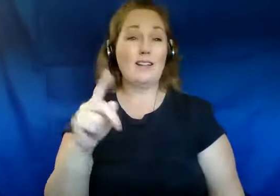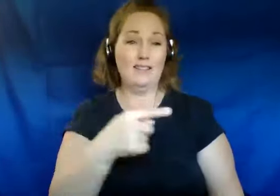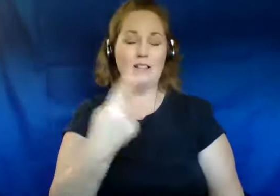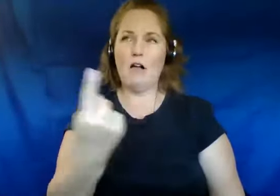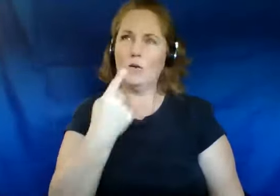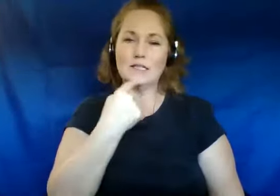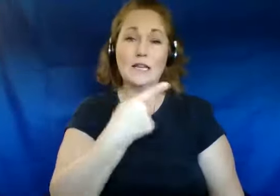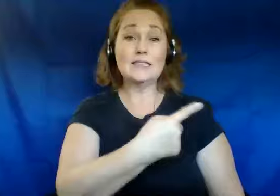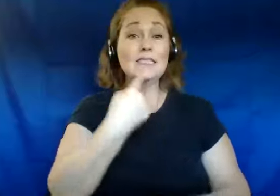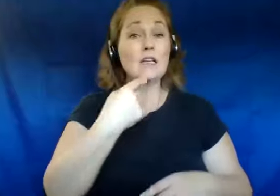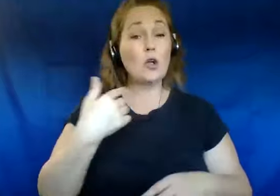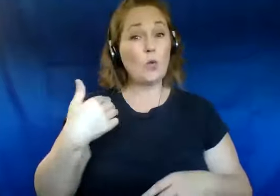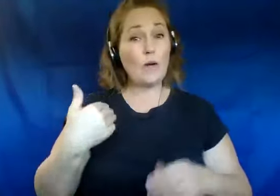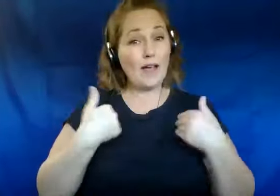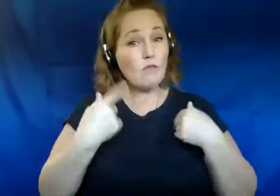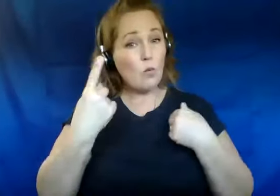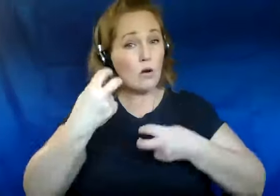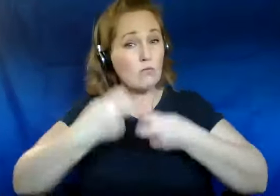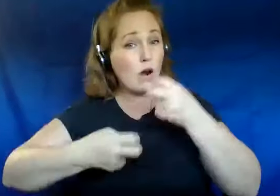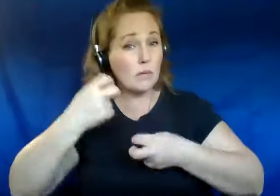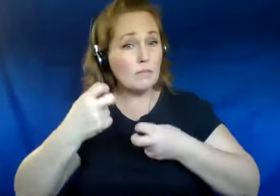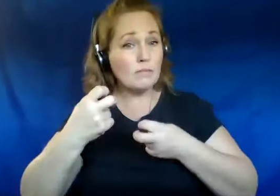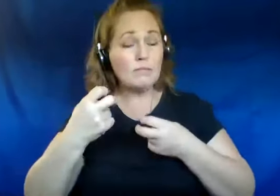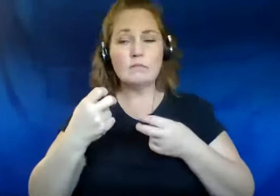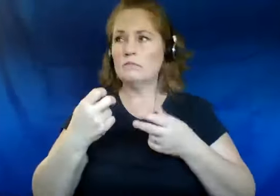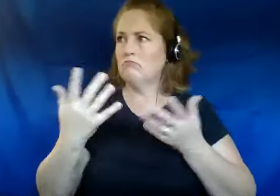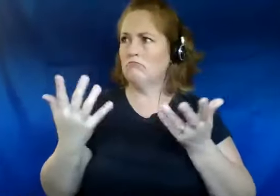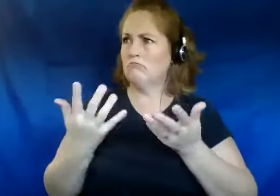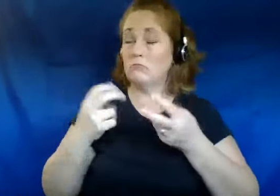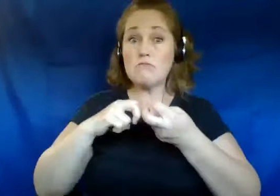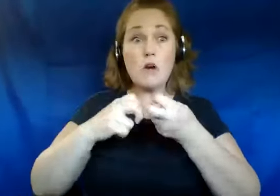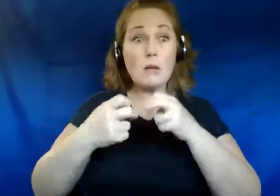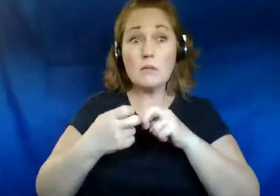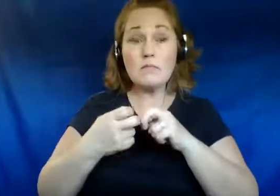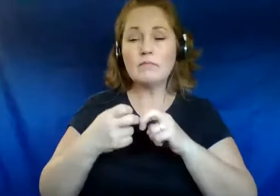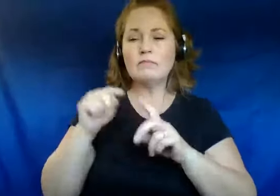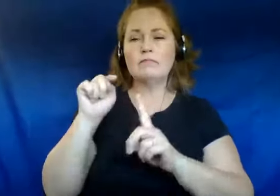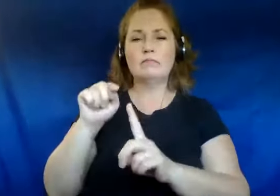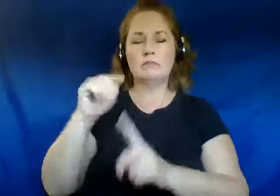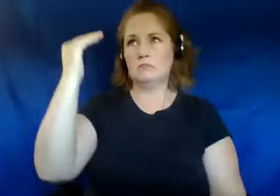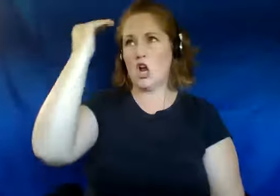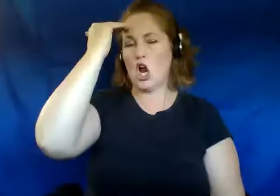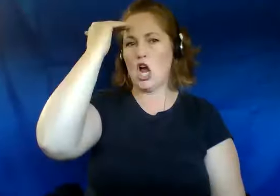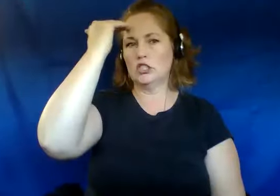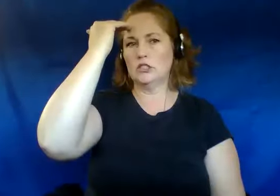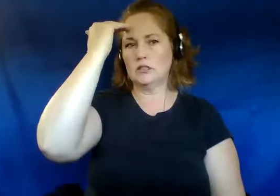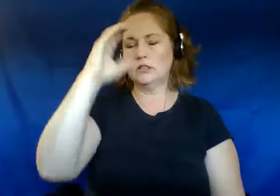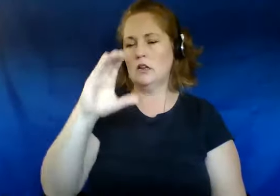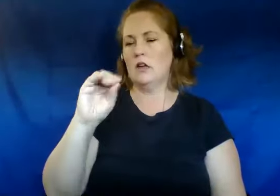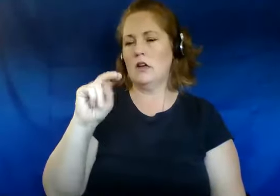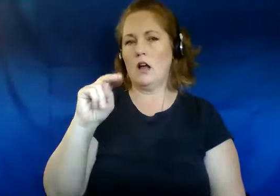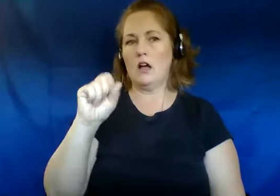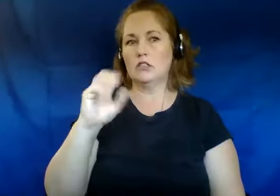have one problem, and that problem is conscious separation